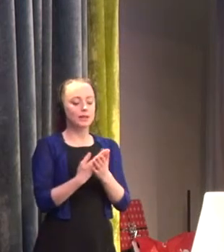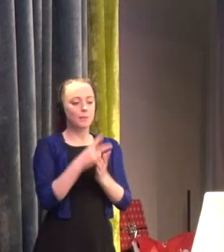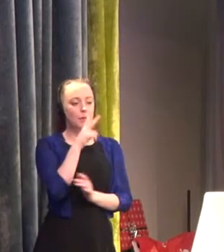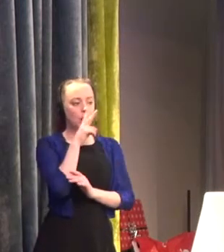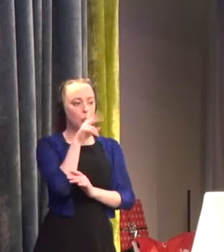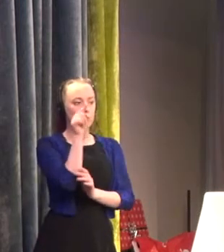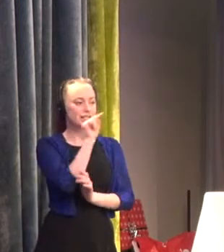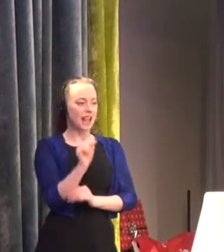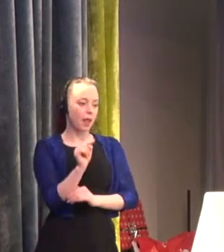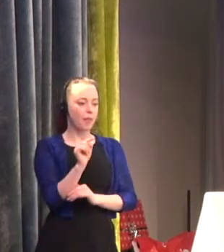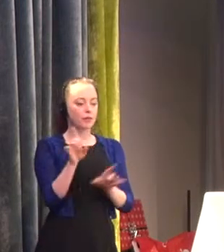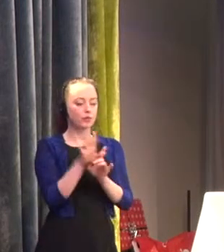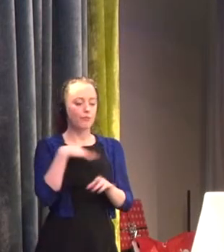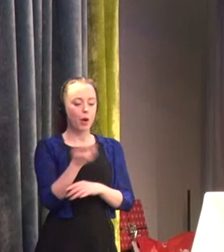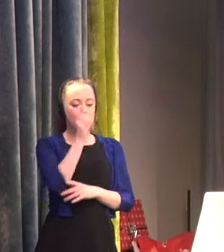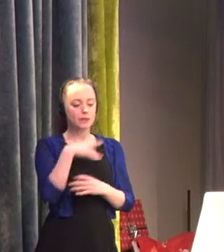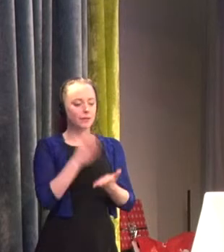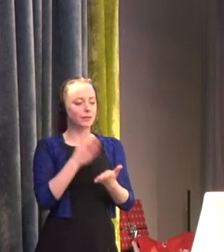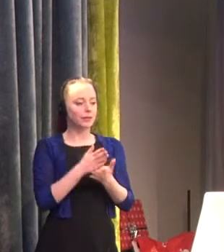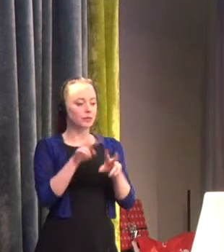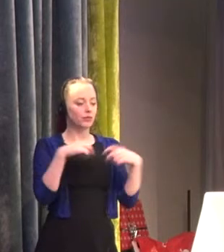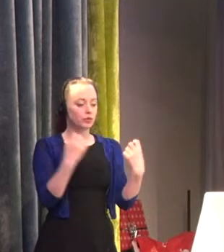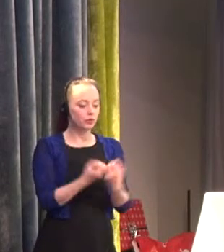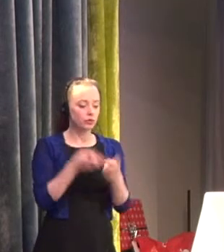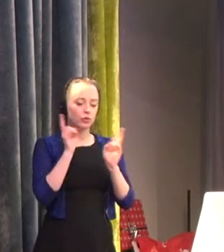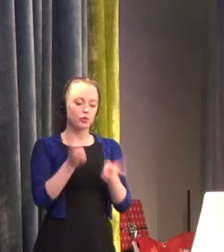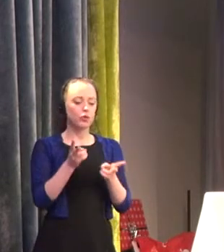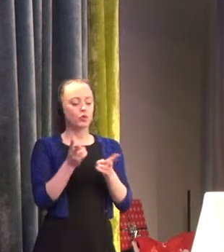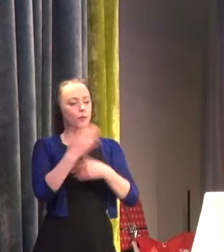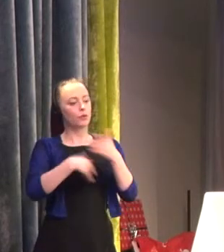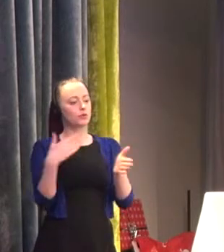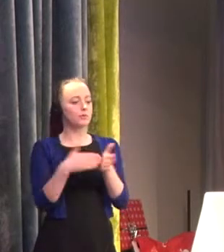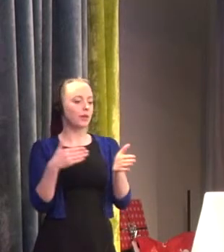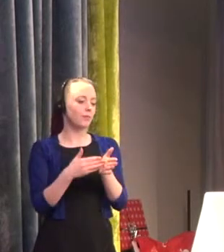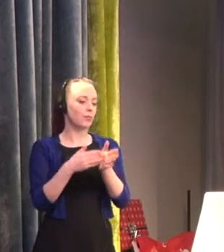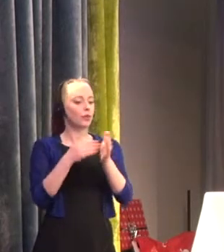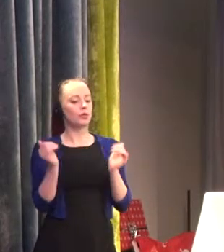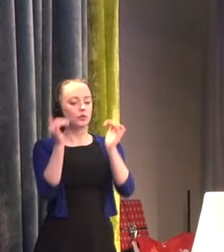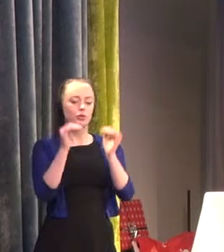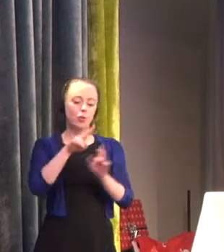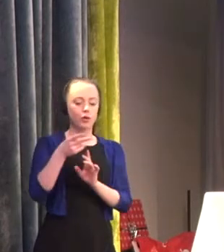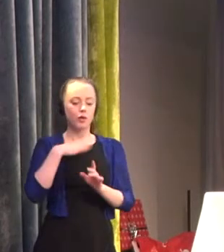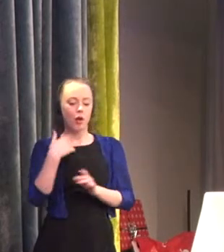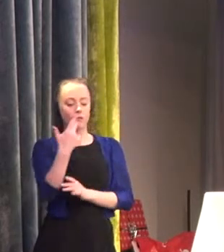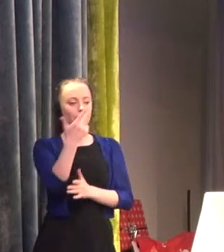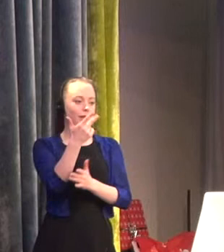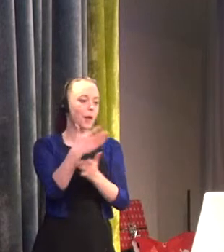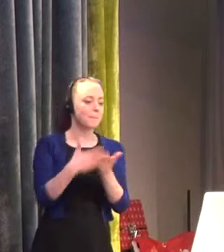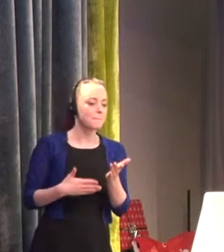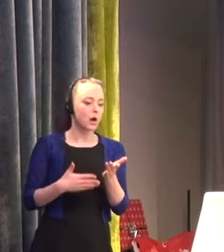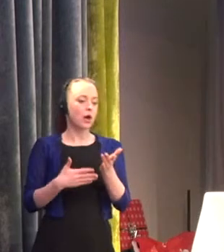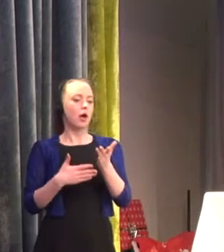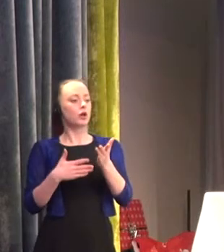DPO, and the Human Rights Commission, so it's sort of a tripartite one. But by and large, we see states going to their ministries